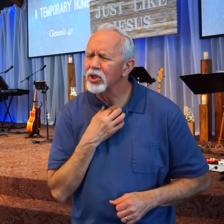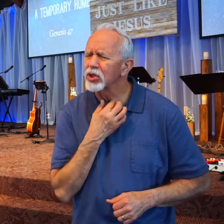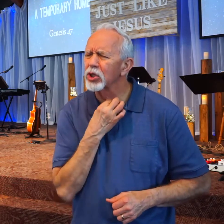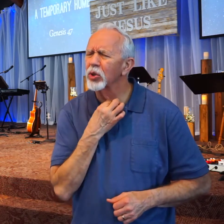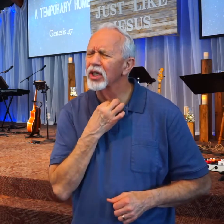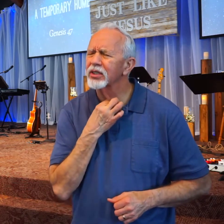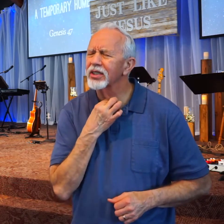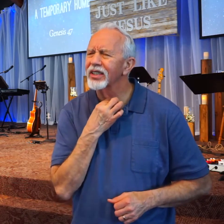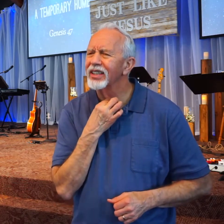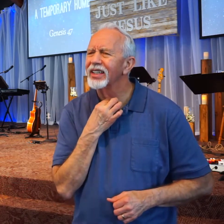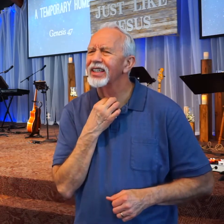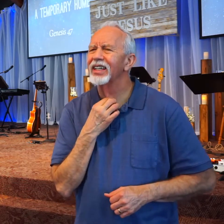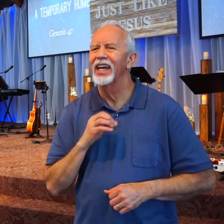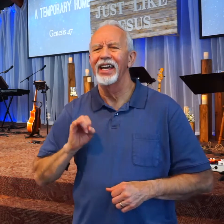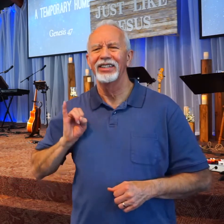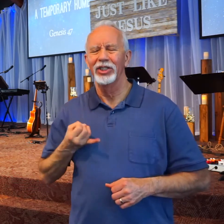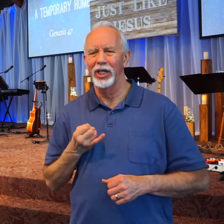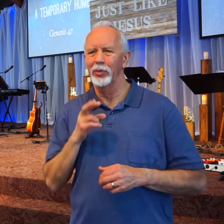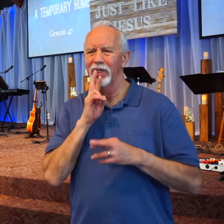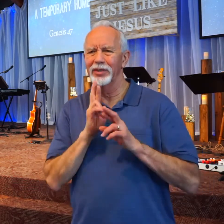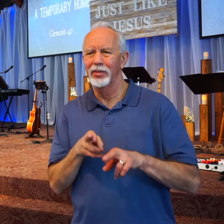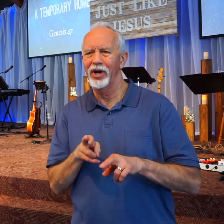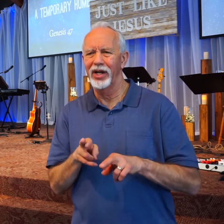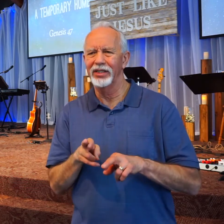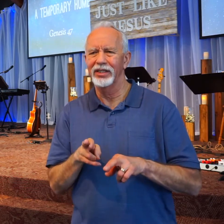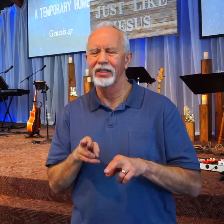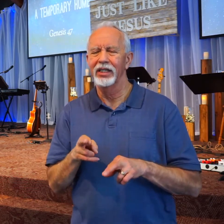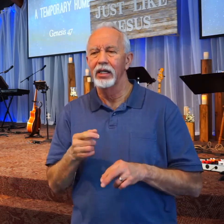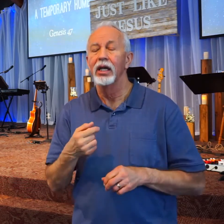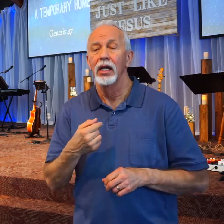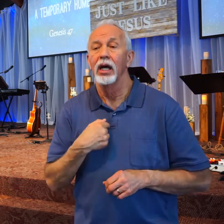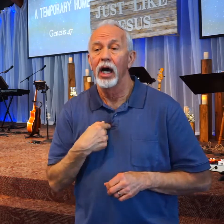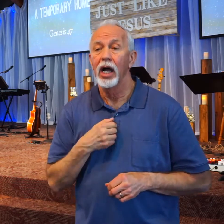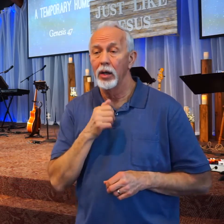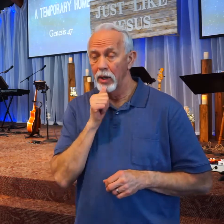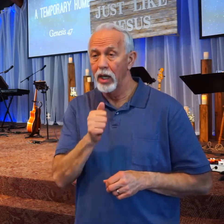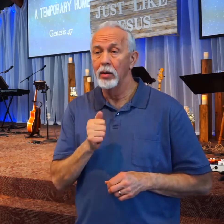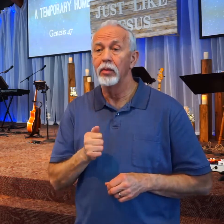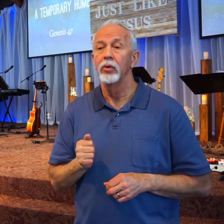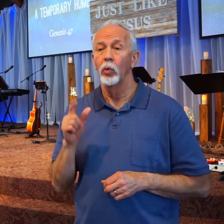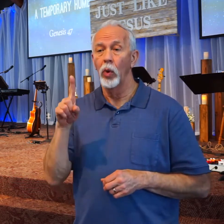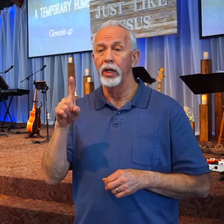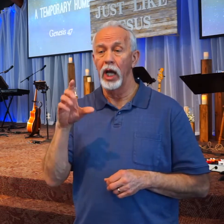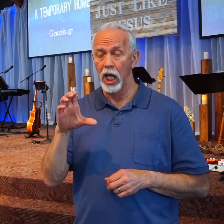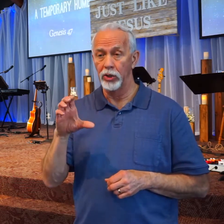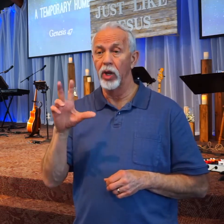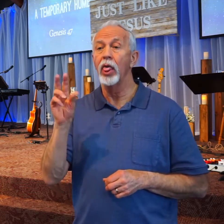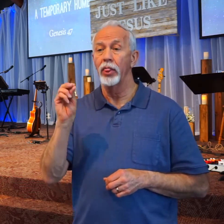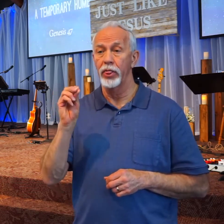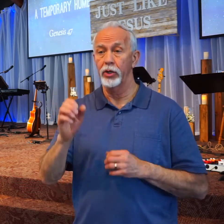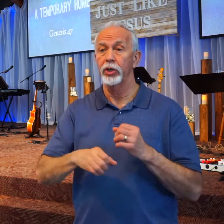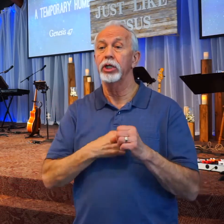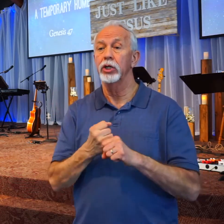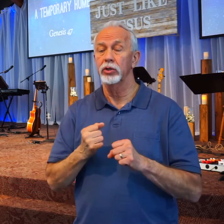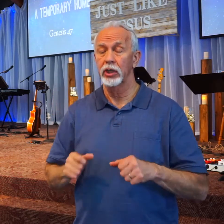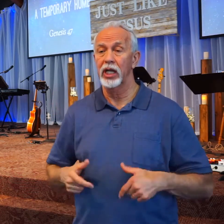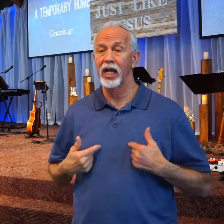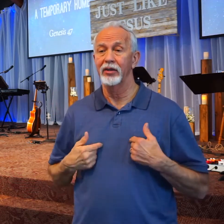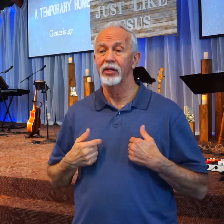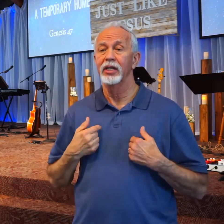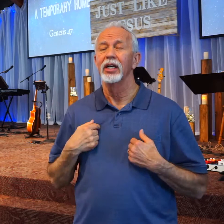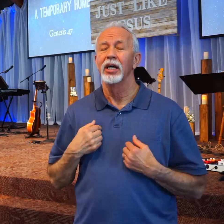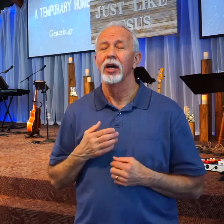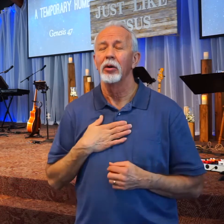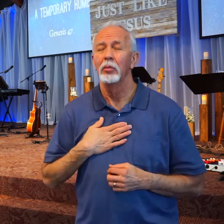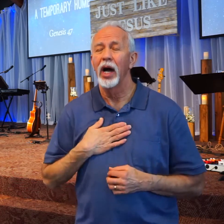And very graciously, Jacob responds, "My pilgrimage has lasted 130 years. My years have been few and hard, and